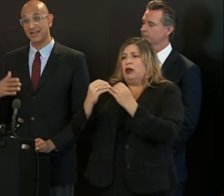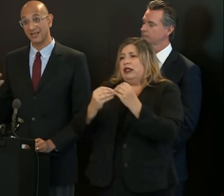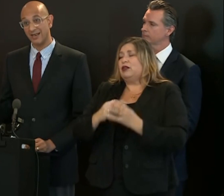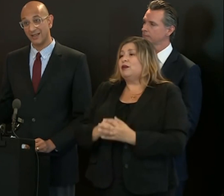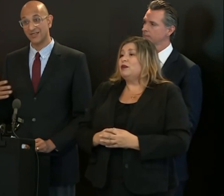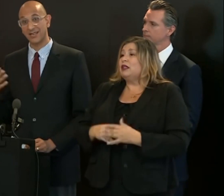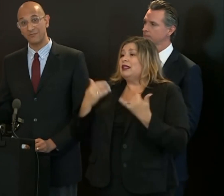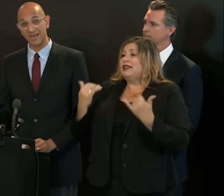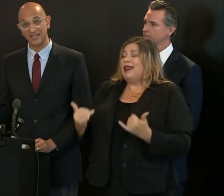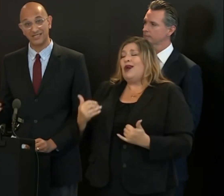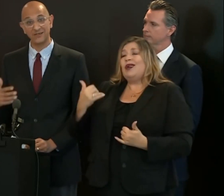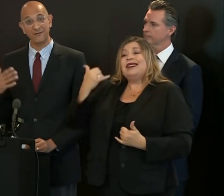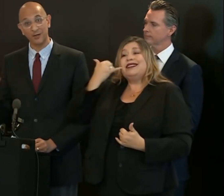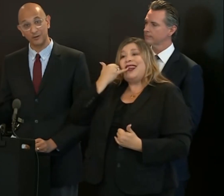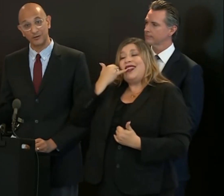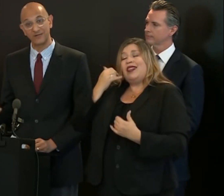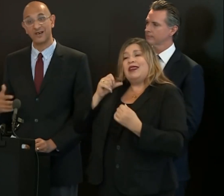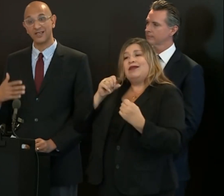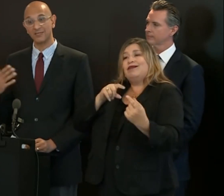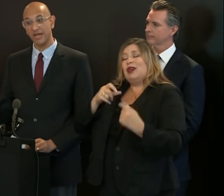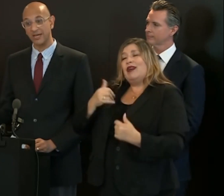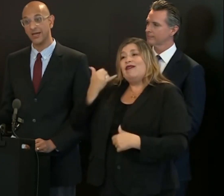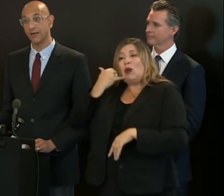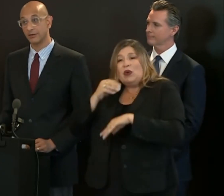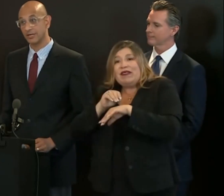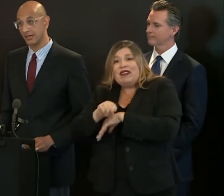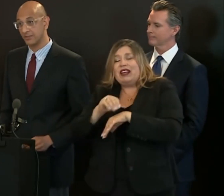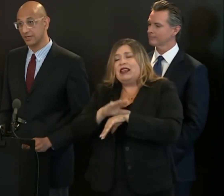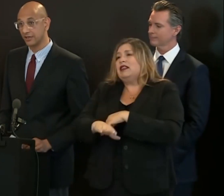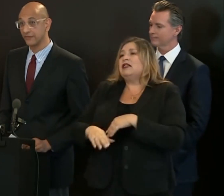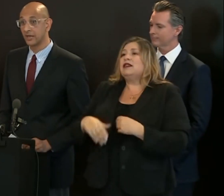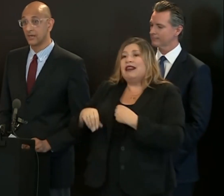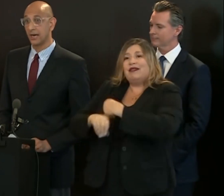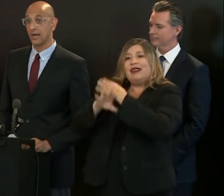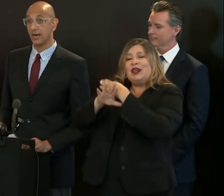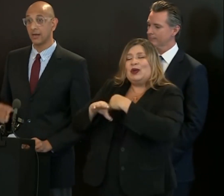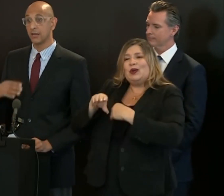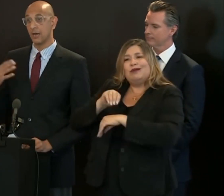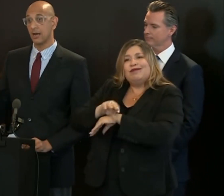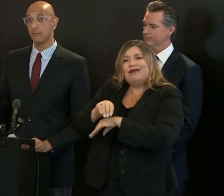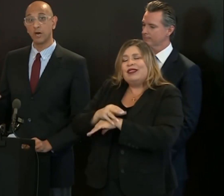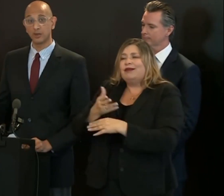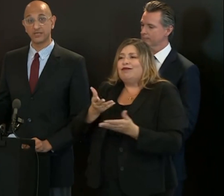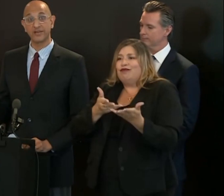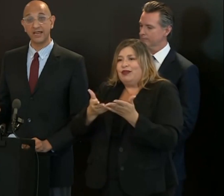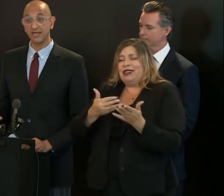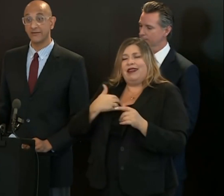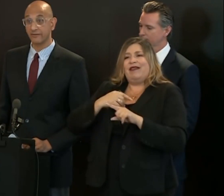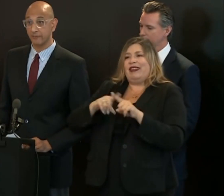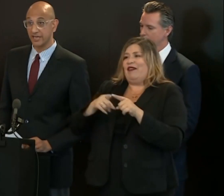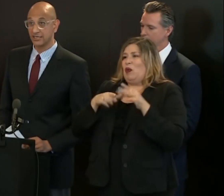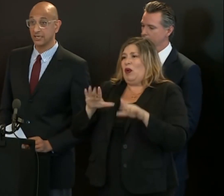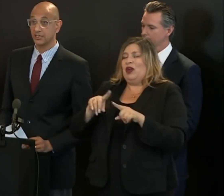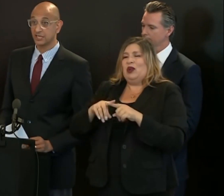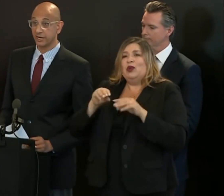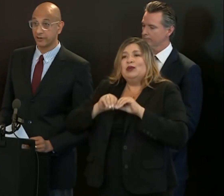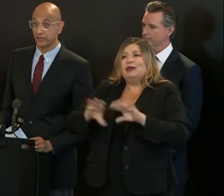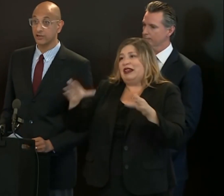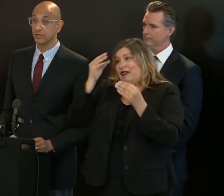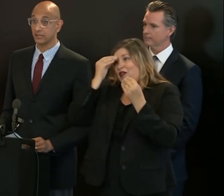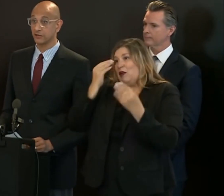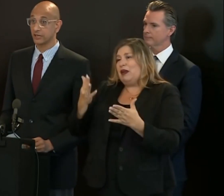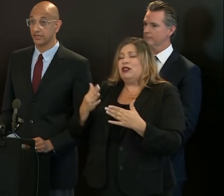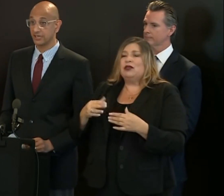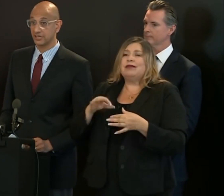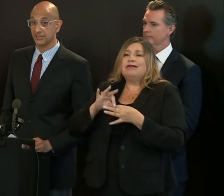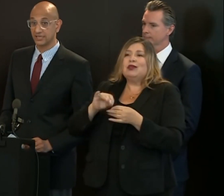where telehealth, telemedicine, phone advice, many other types of modes of getting information and sharing